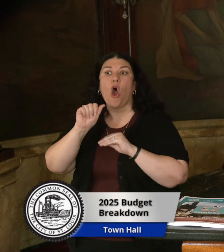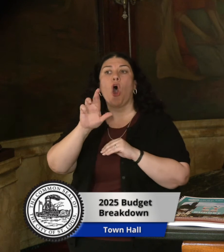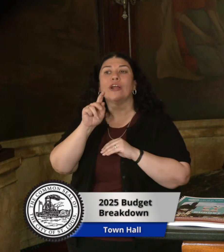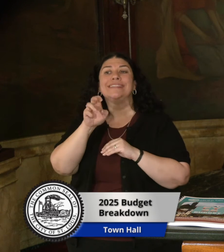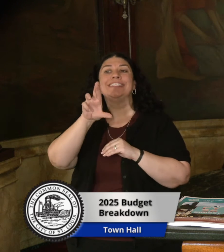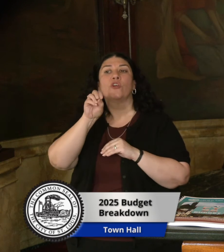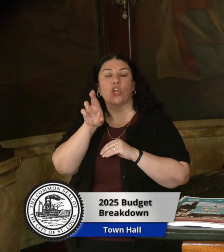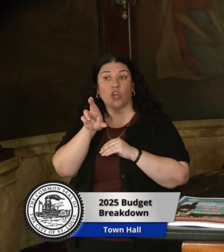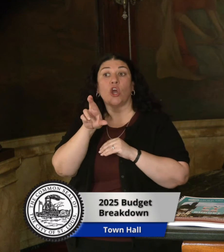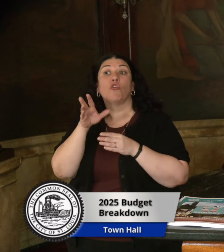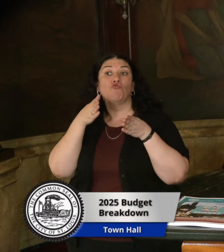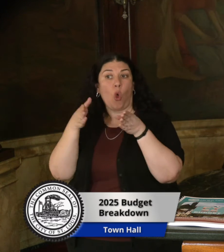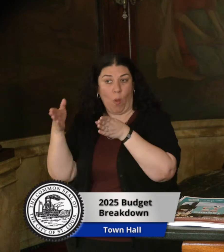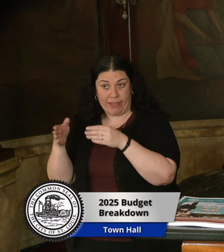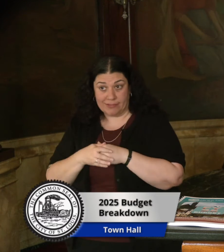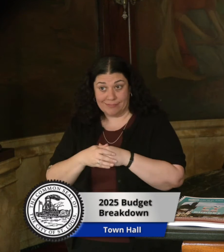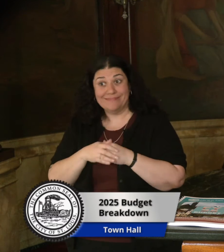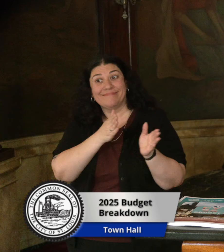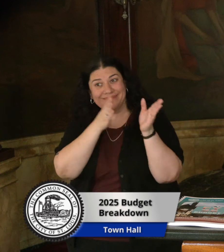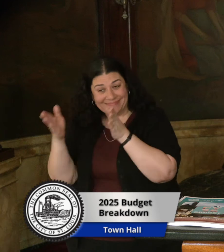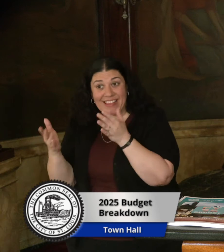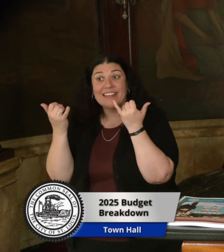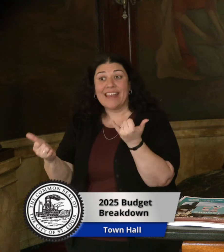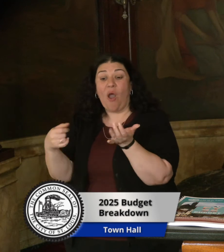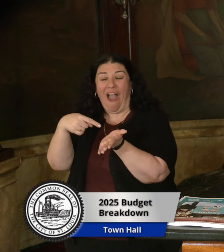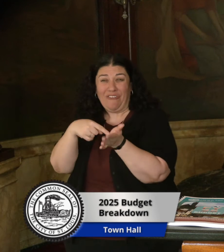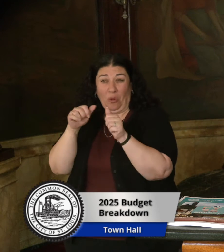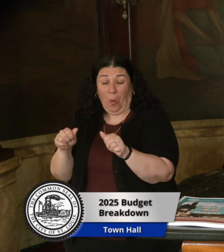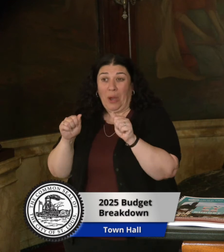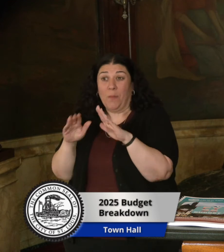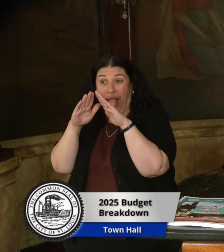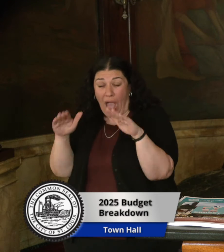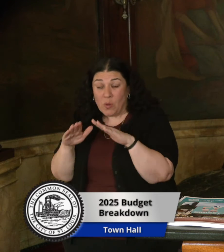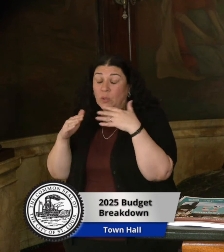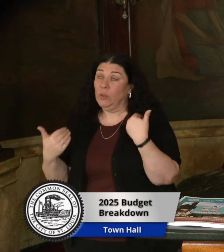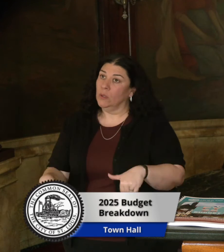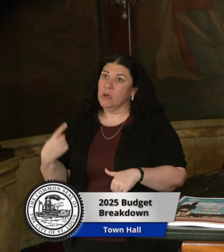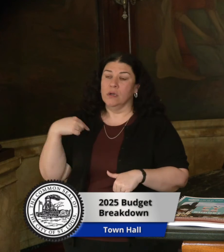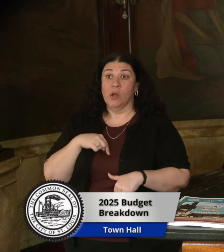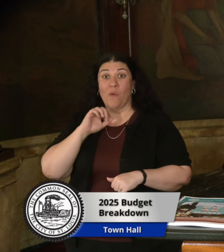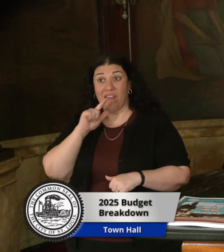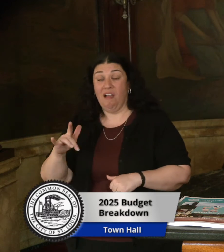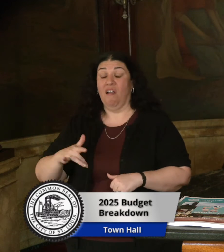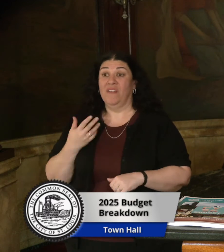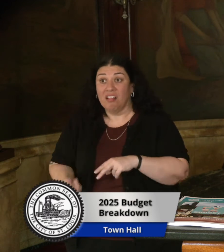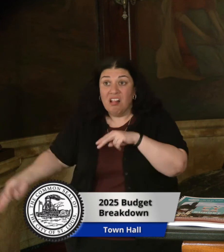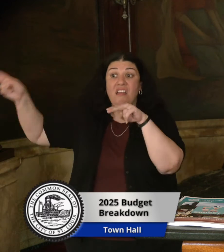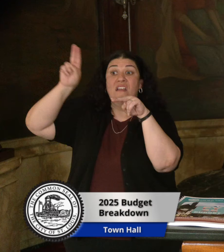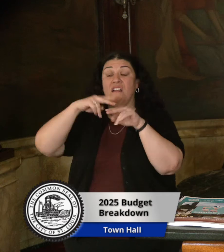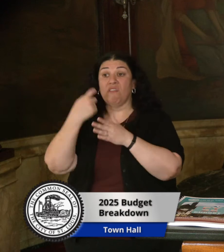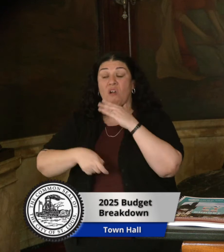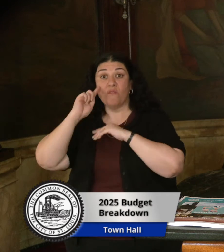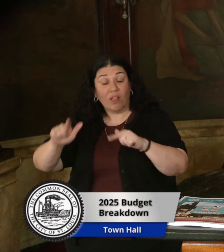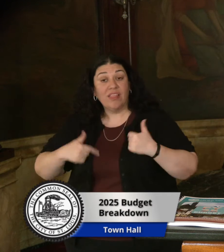roadways. And now on to affordable housing. We all feel the increased cost of living in St. Louis. Residents